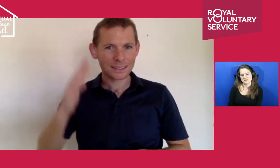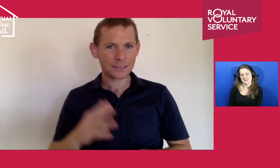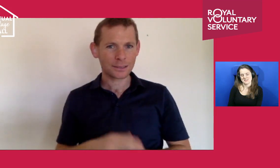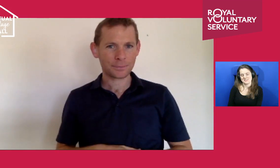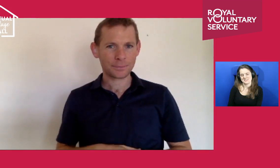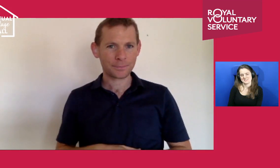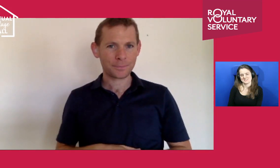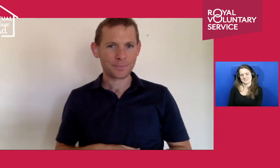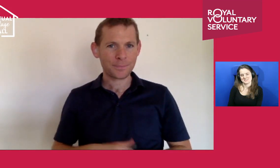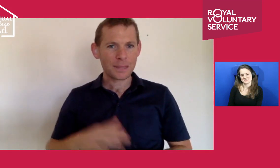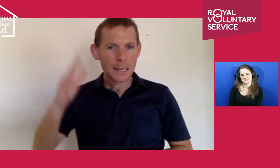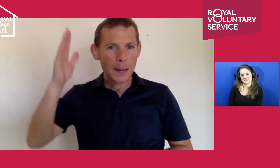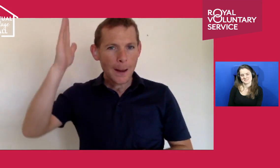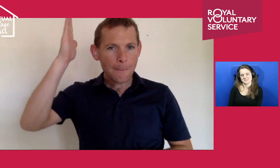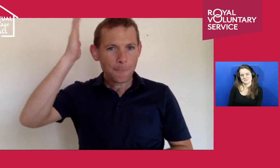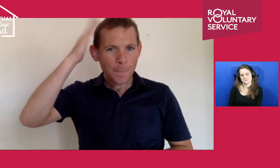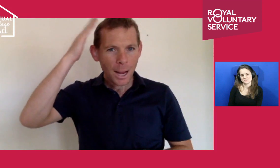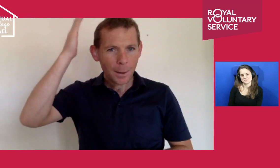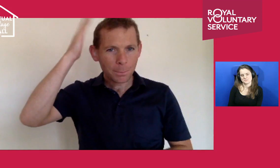mummy,